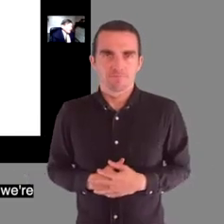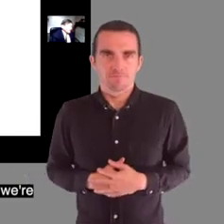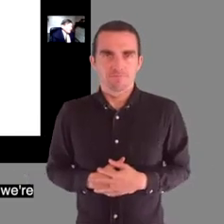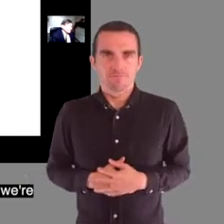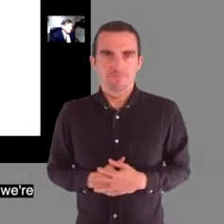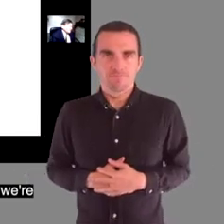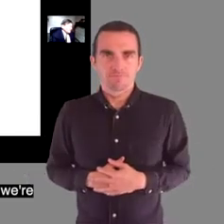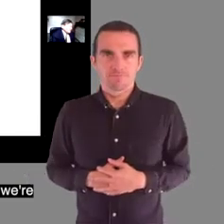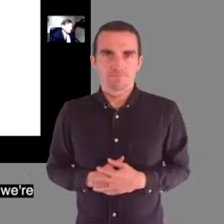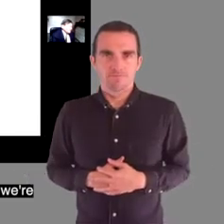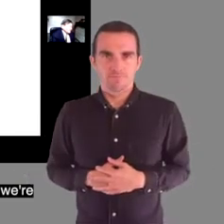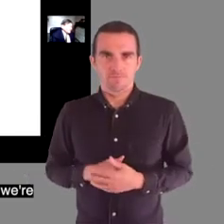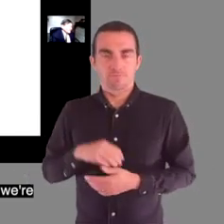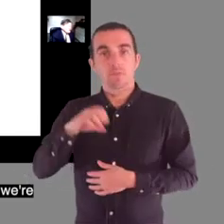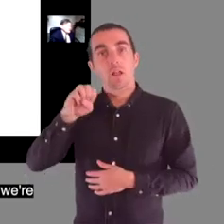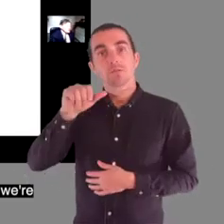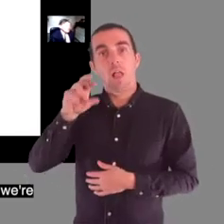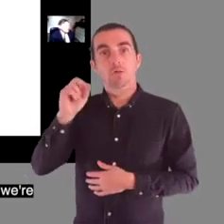time.